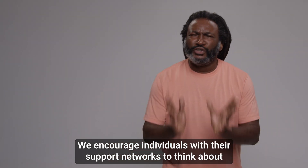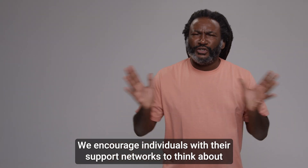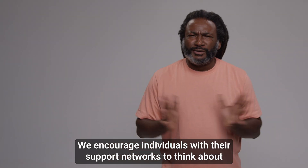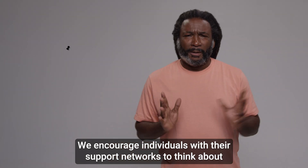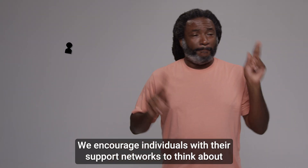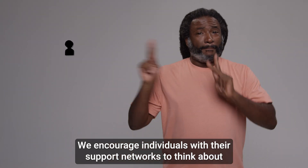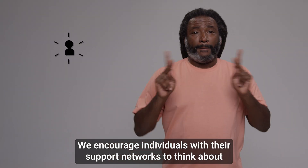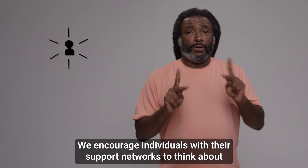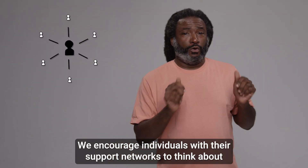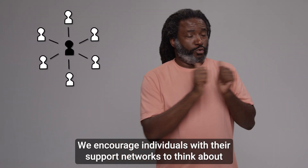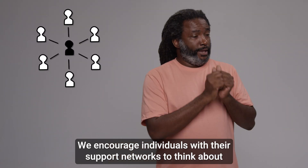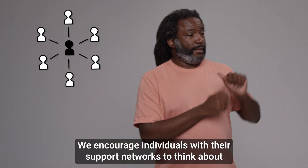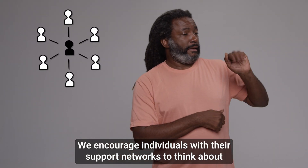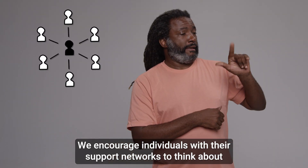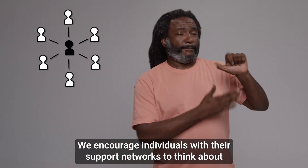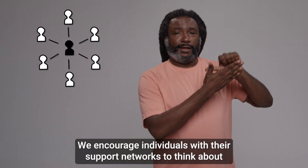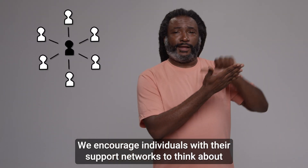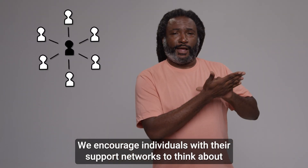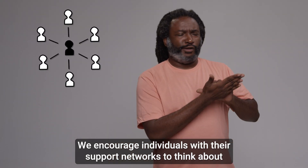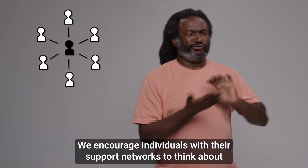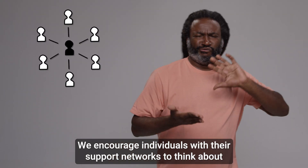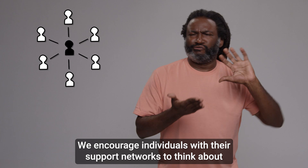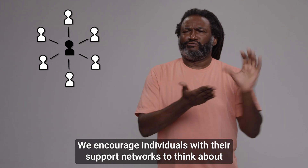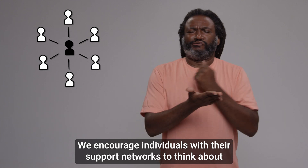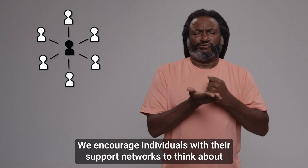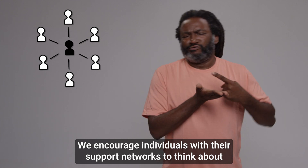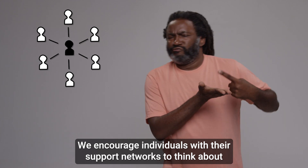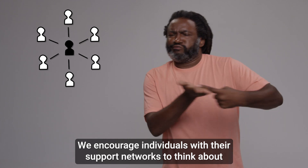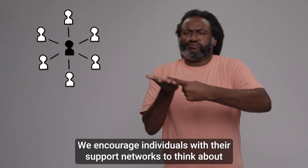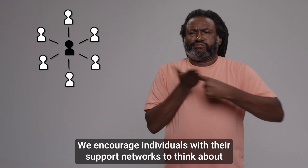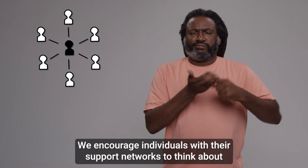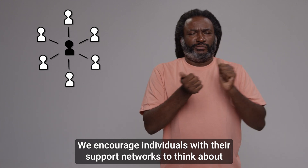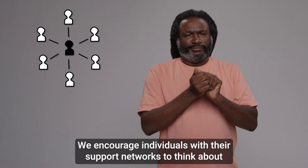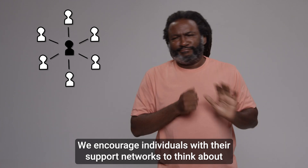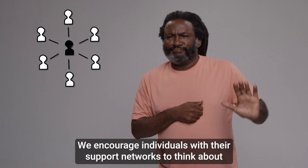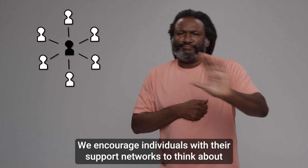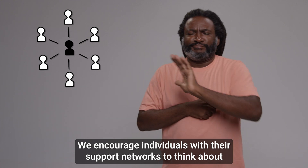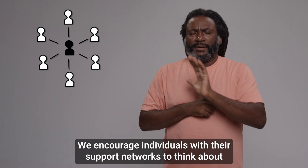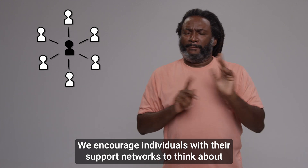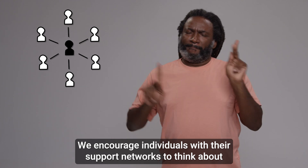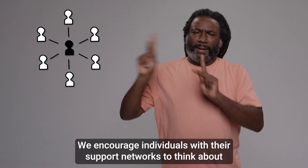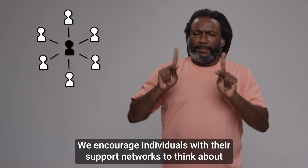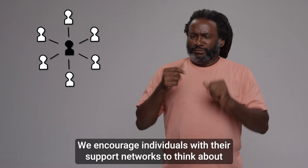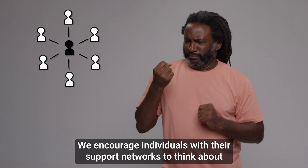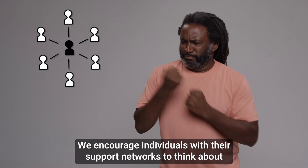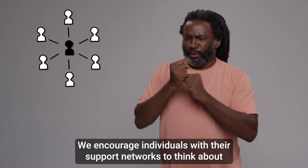We encourage individuals with their support networks to think about what they will do once that account reaches $100,000